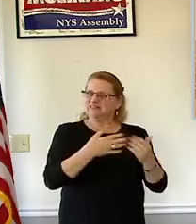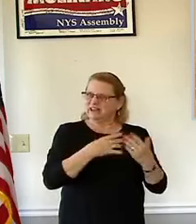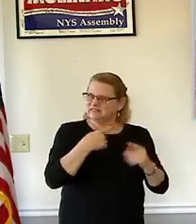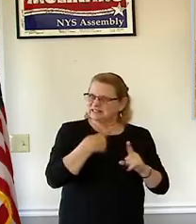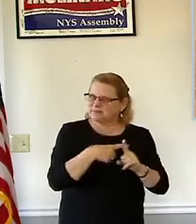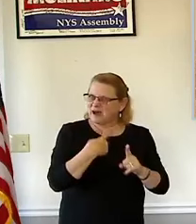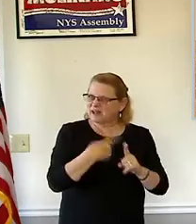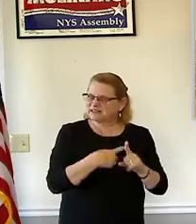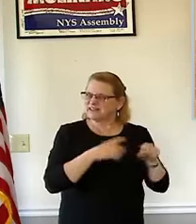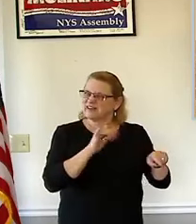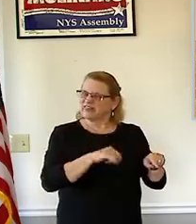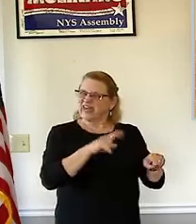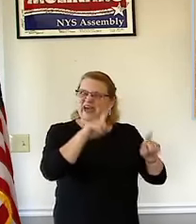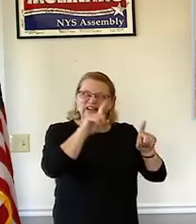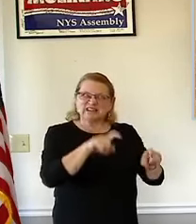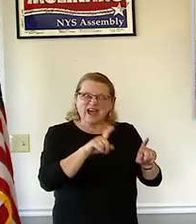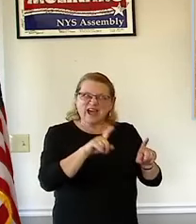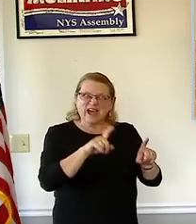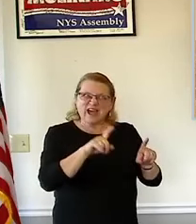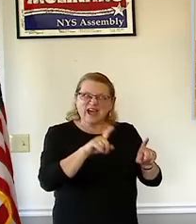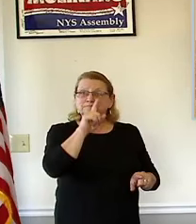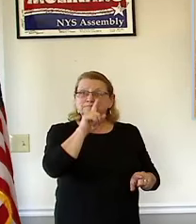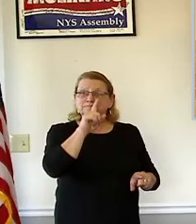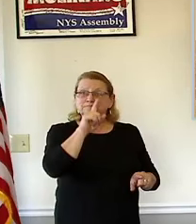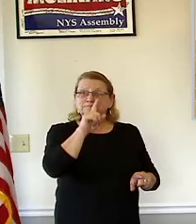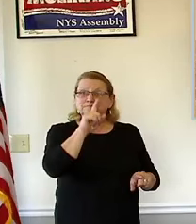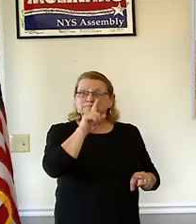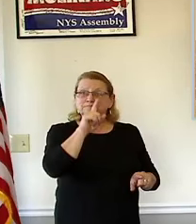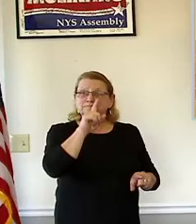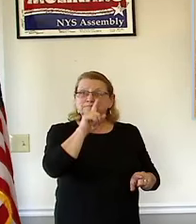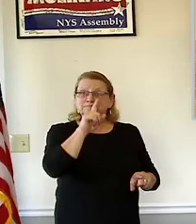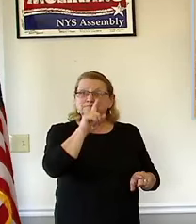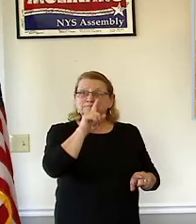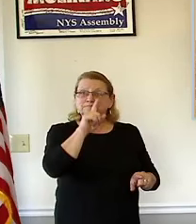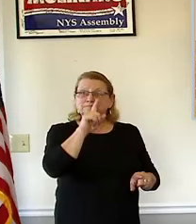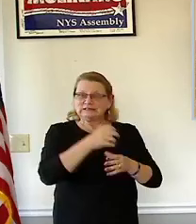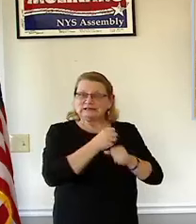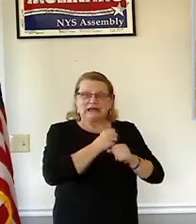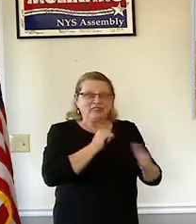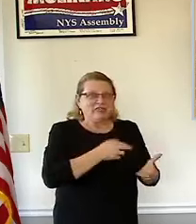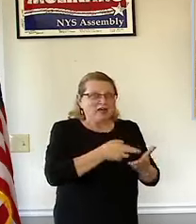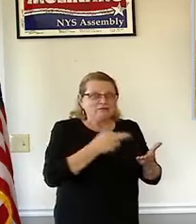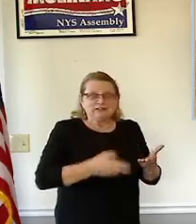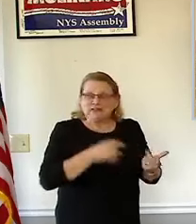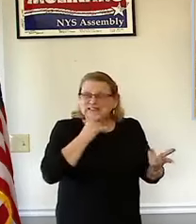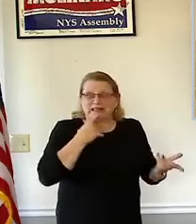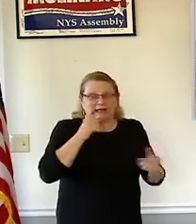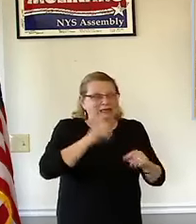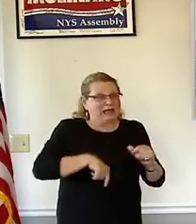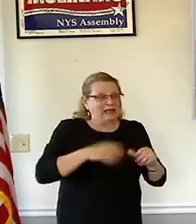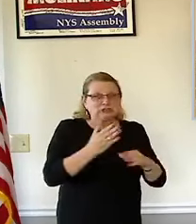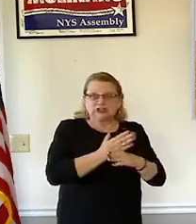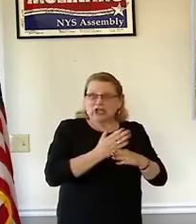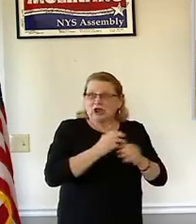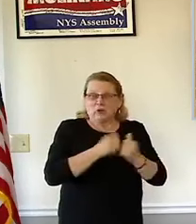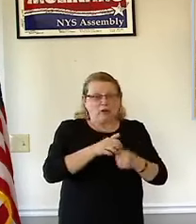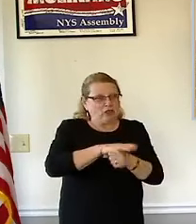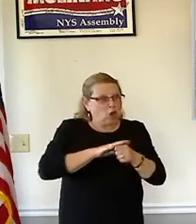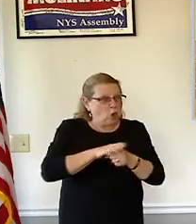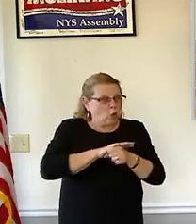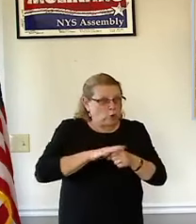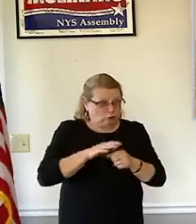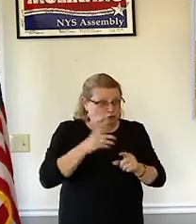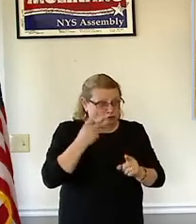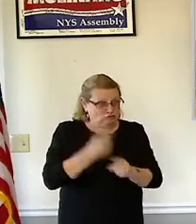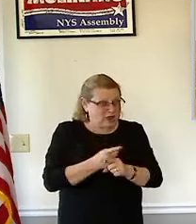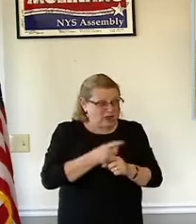wouldn't necessarily be information the state of New York would have or would share with the local enforcement entity, the local county, right?